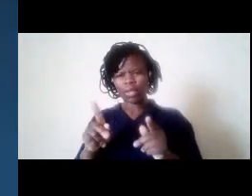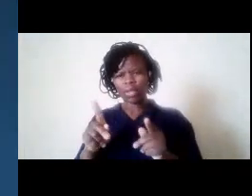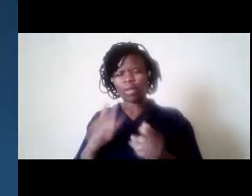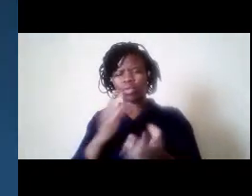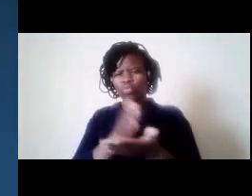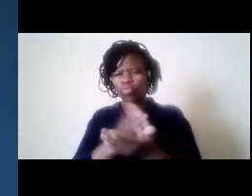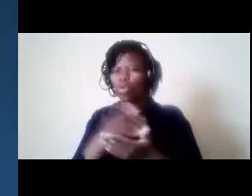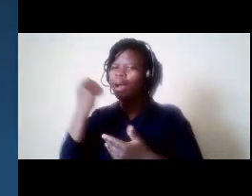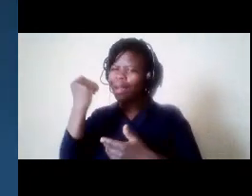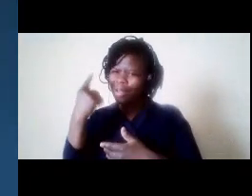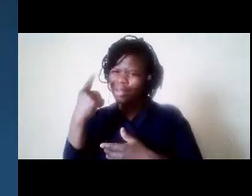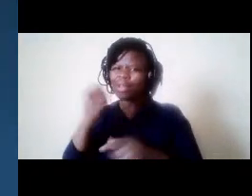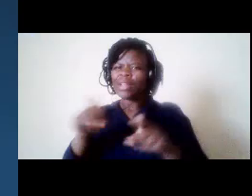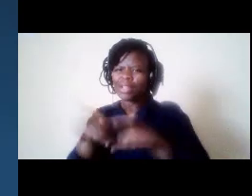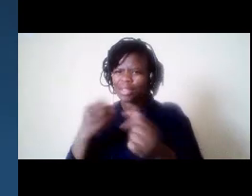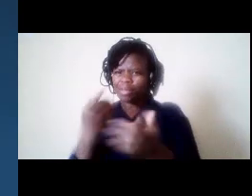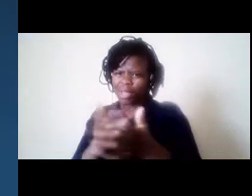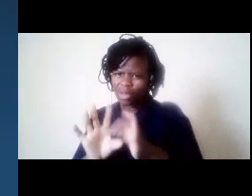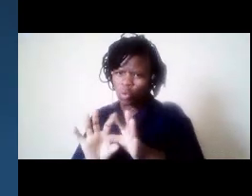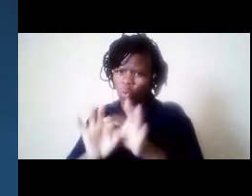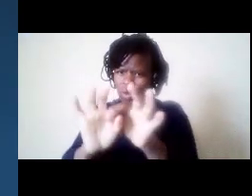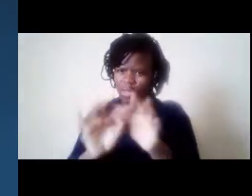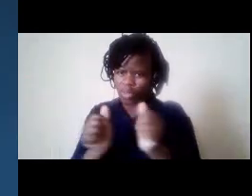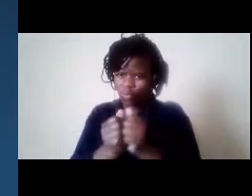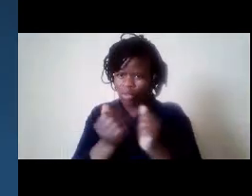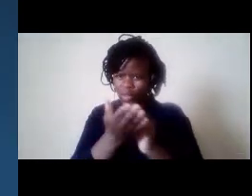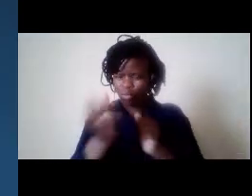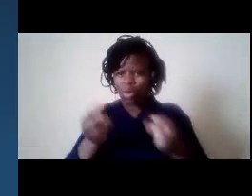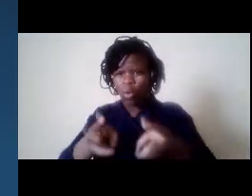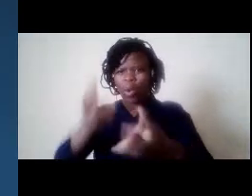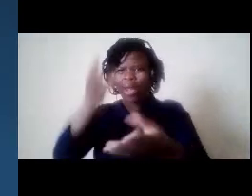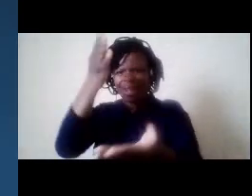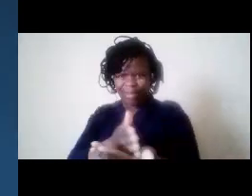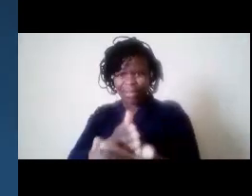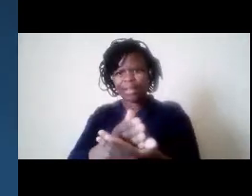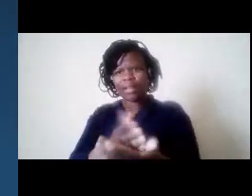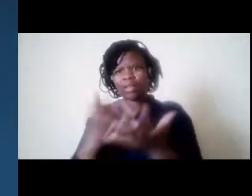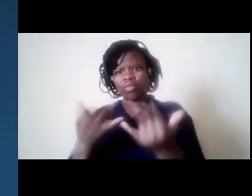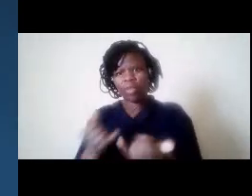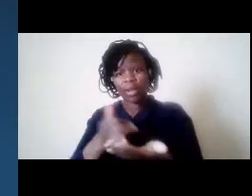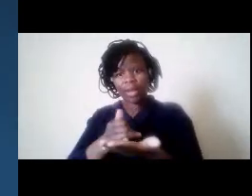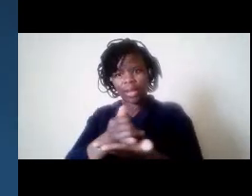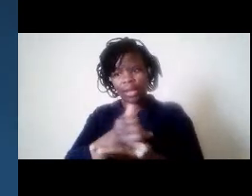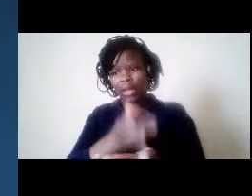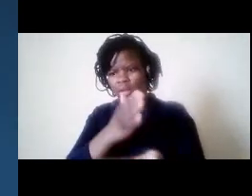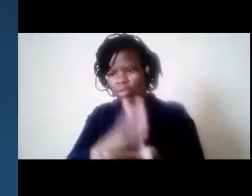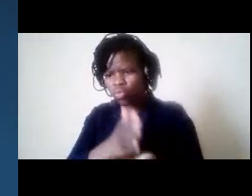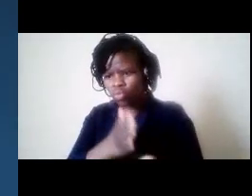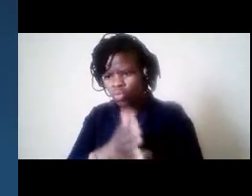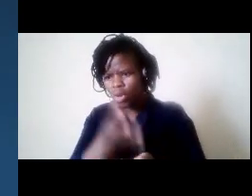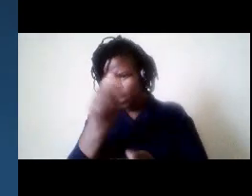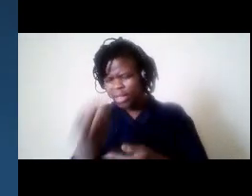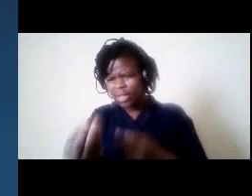them in a real way around their experience of the world. As I said earlier, the child who feels heard, who feels understood, is